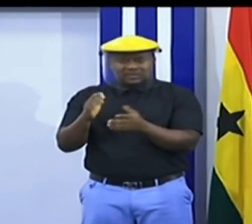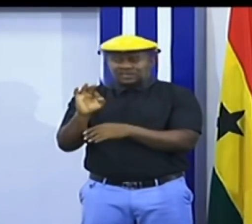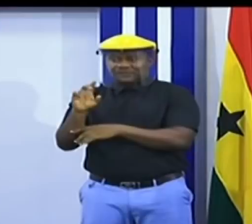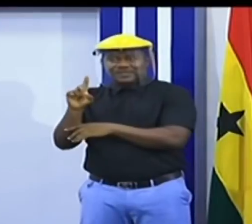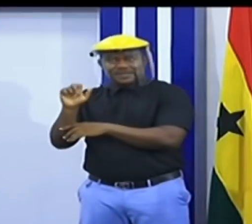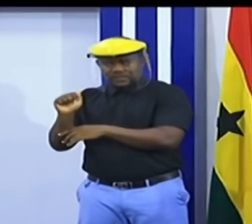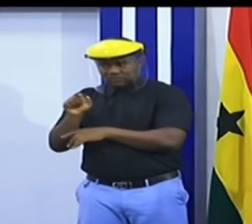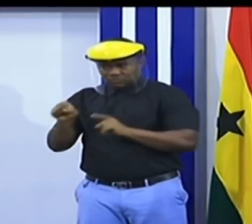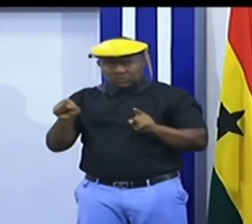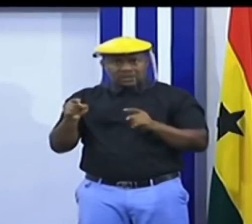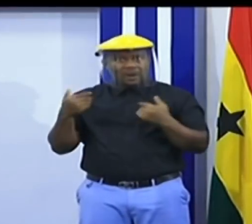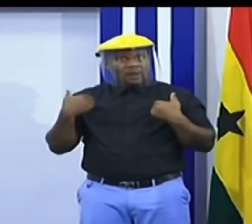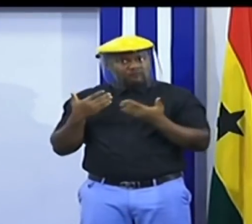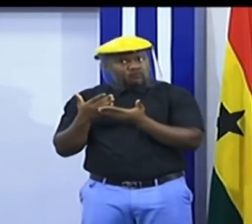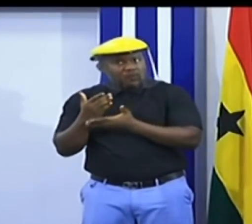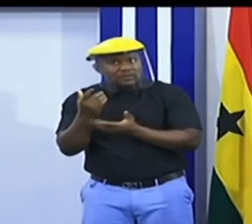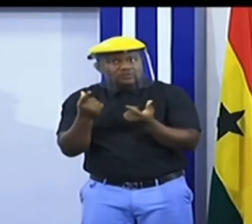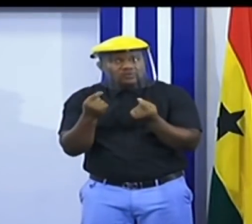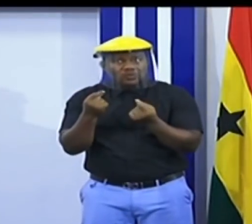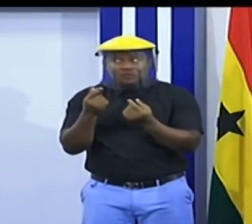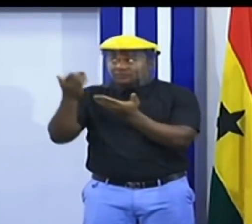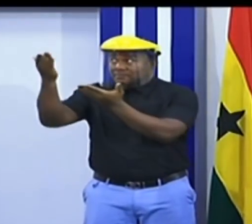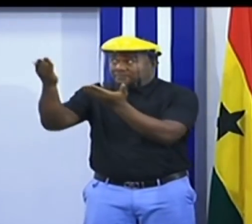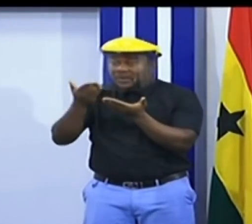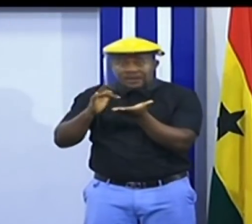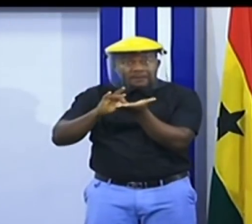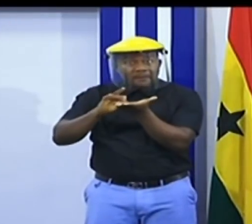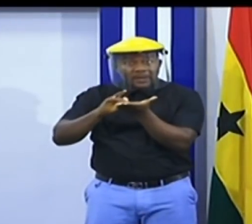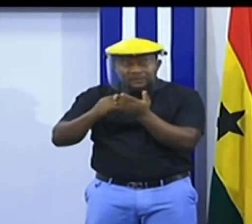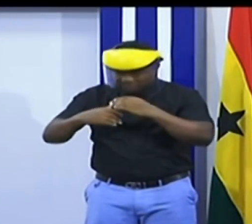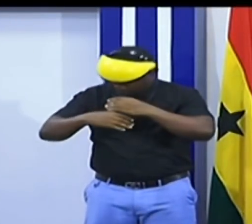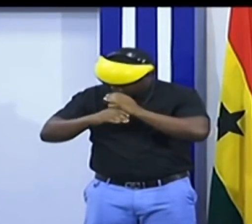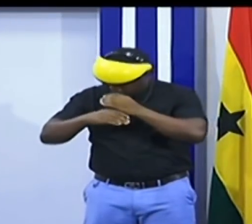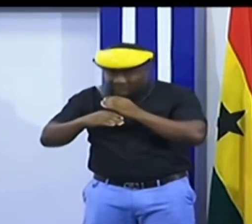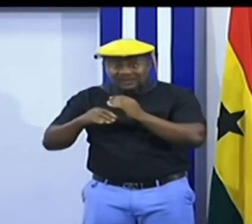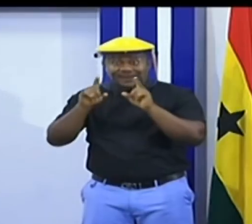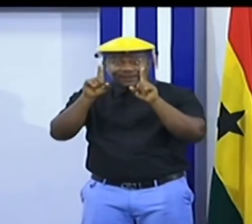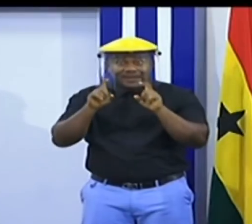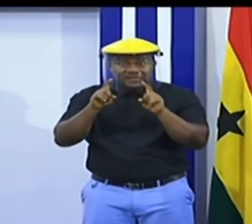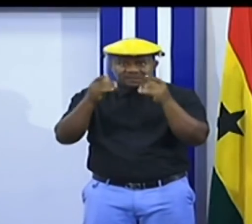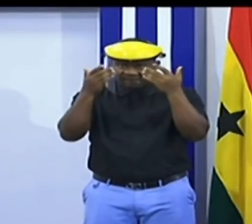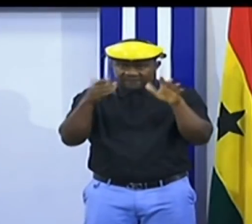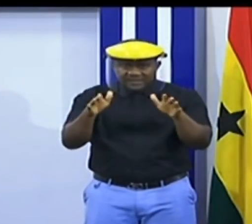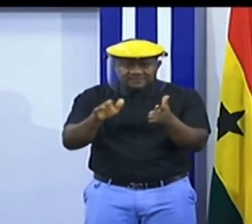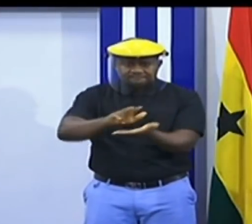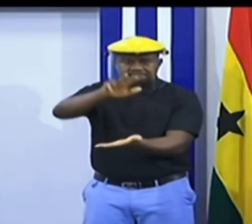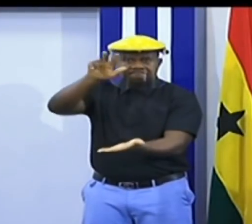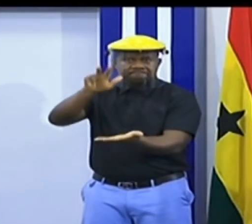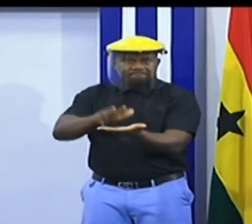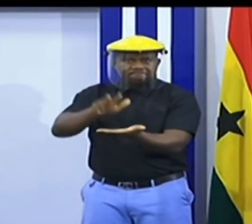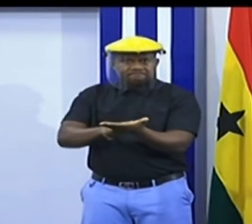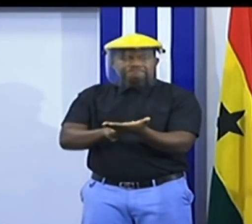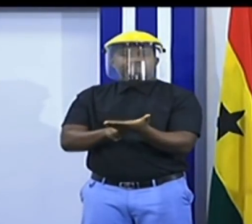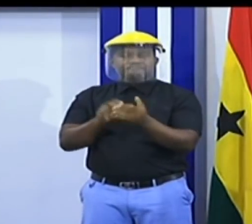whatever of these supposed cures are available. And after those tests have been done, a decision can be made by